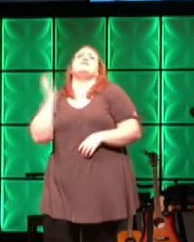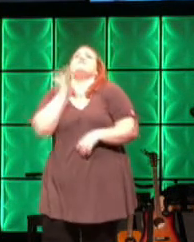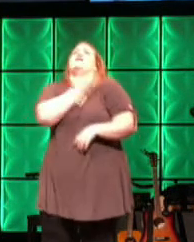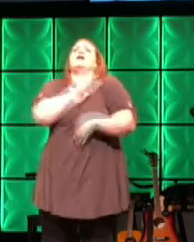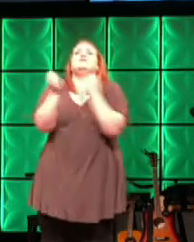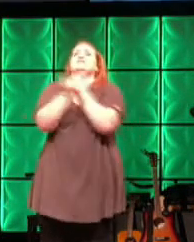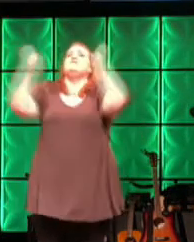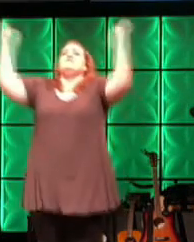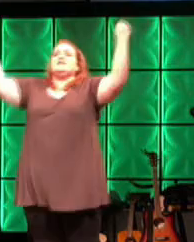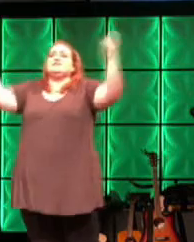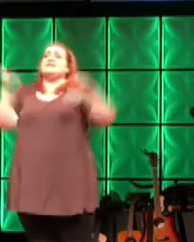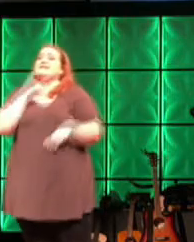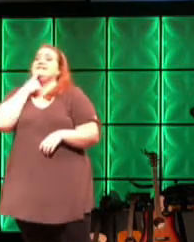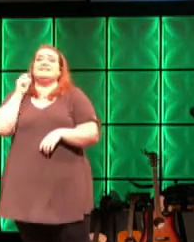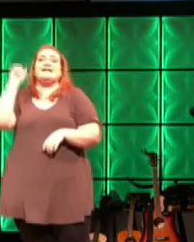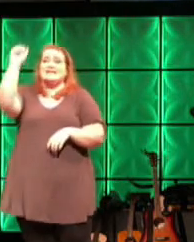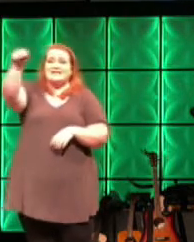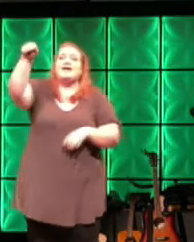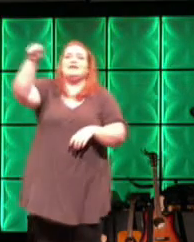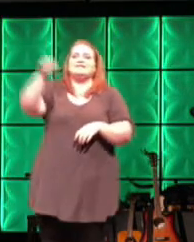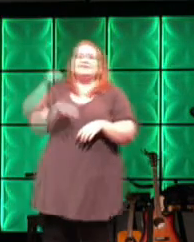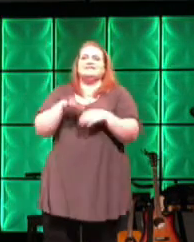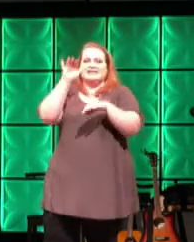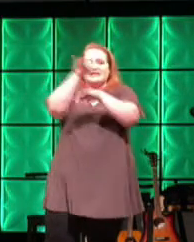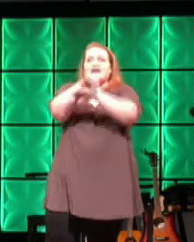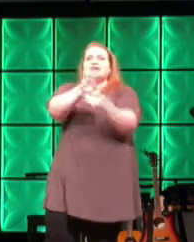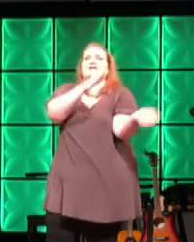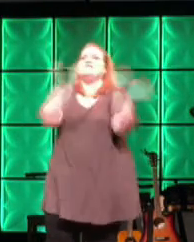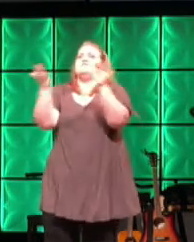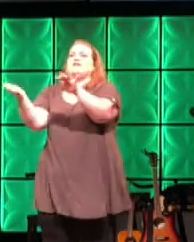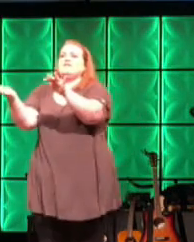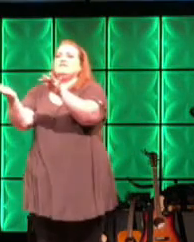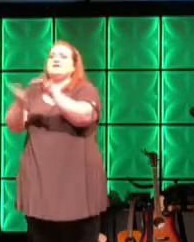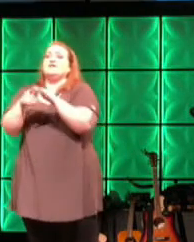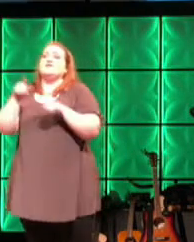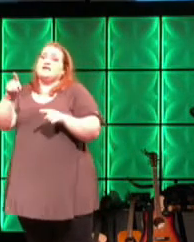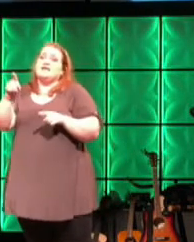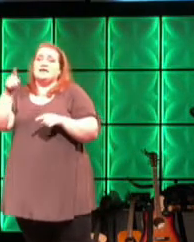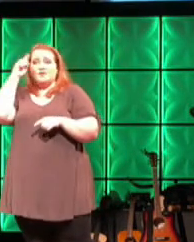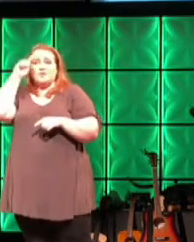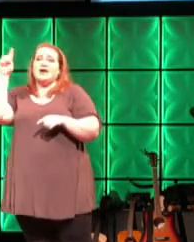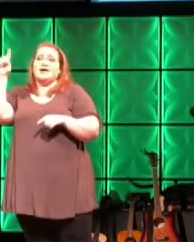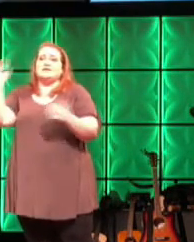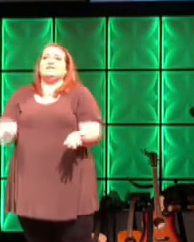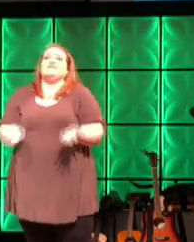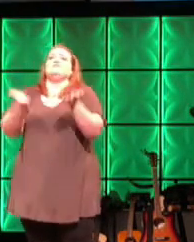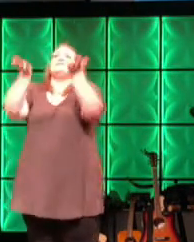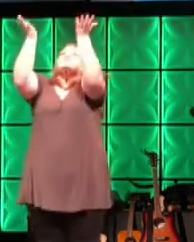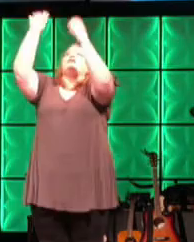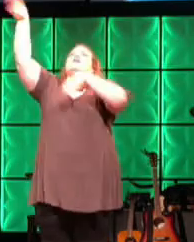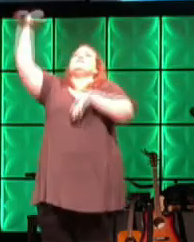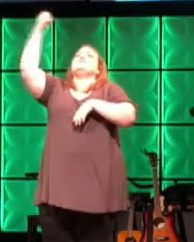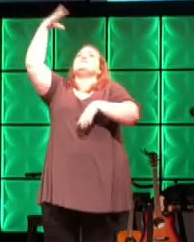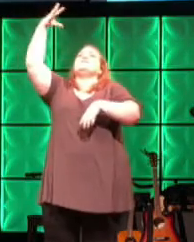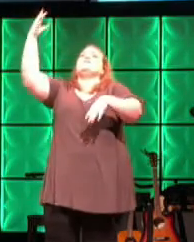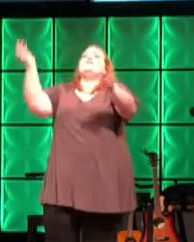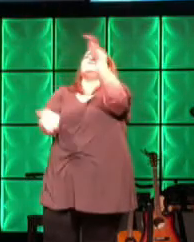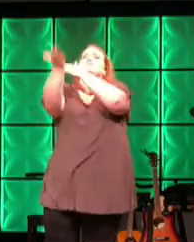our salvation said yes to the night of death so that he could raise the light of dawn.